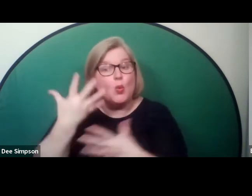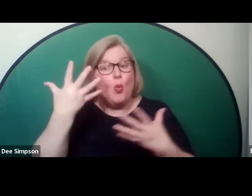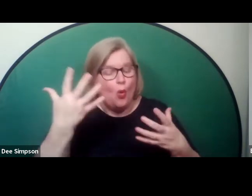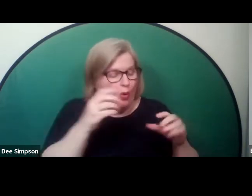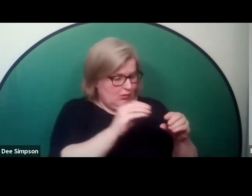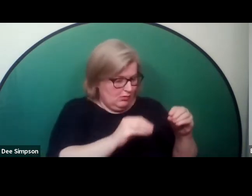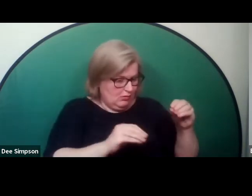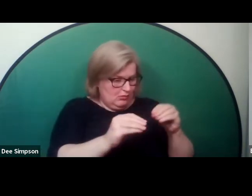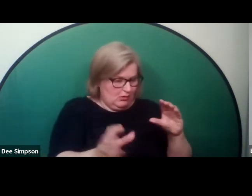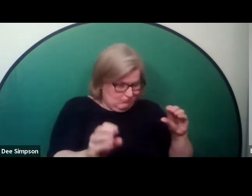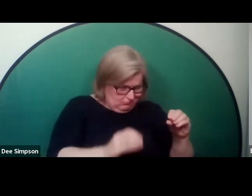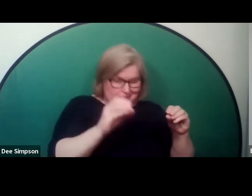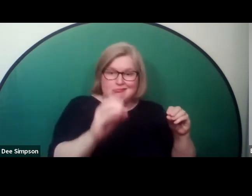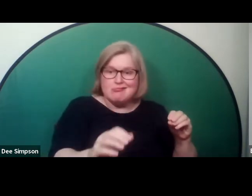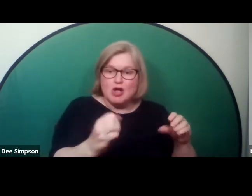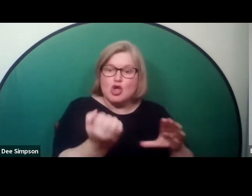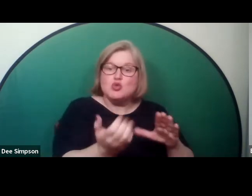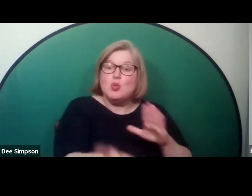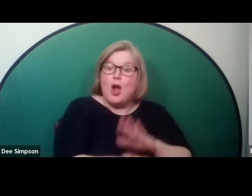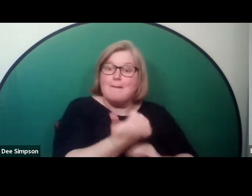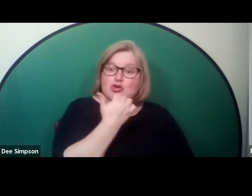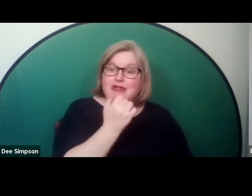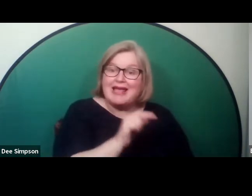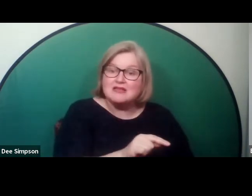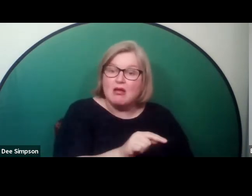they encourage each other.